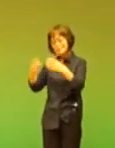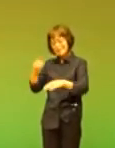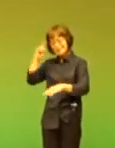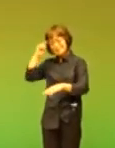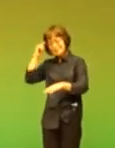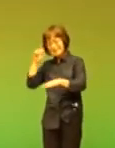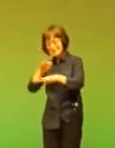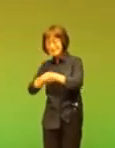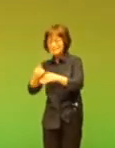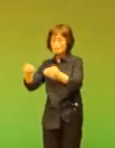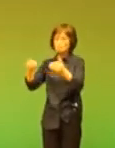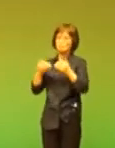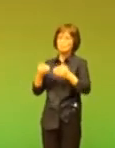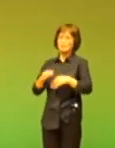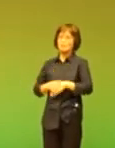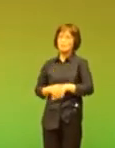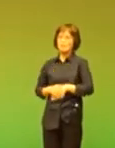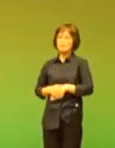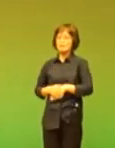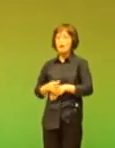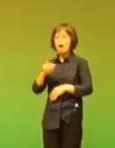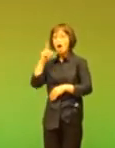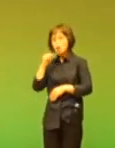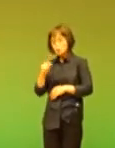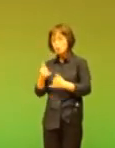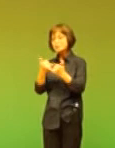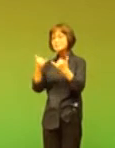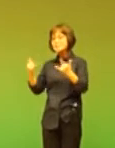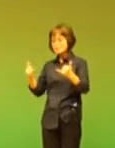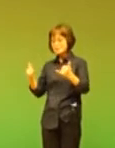avert unparalleled catastrophe.